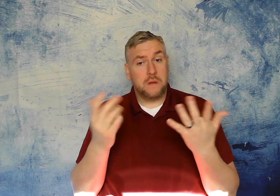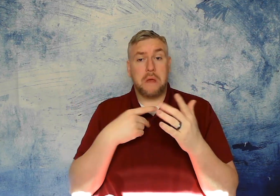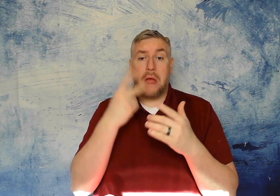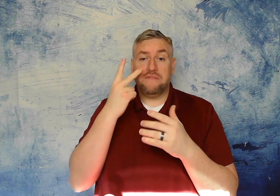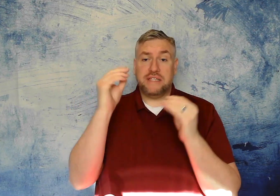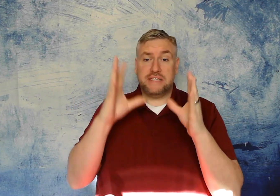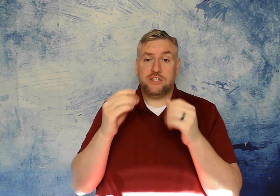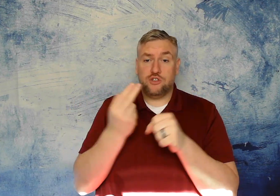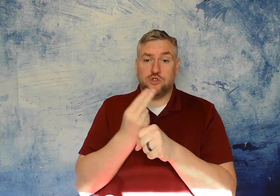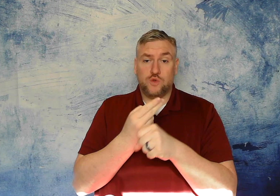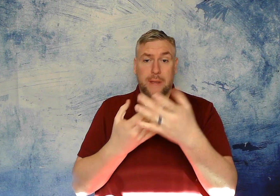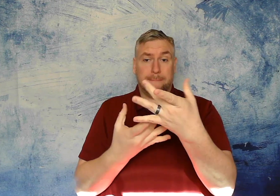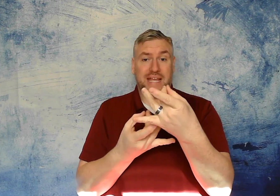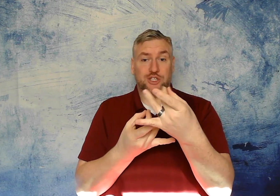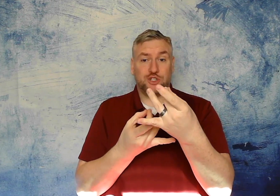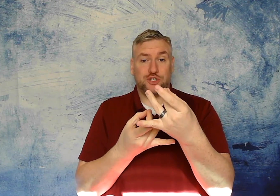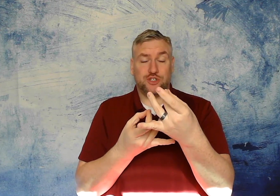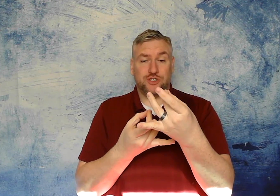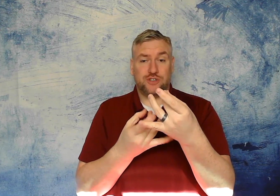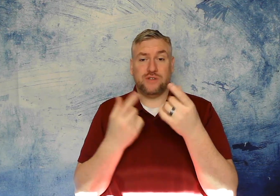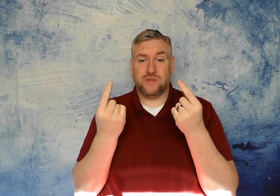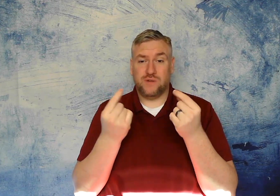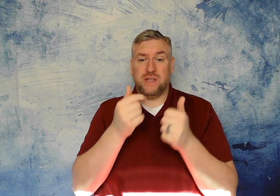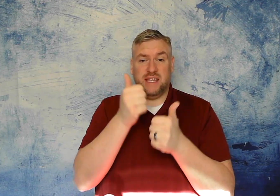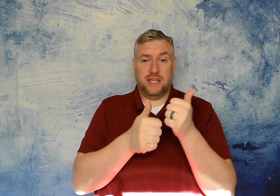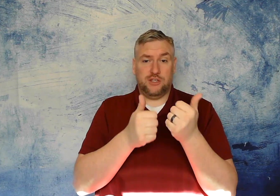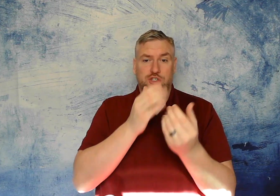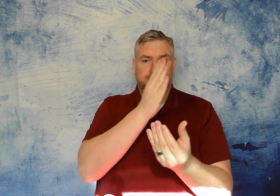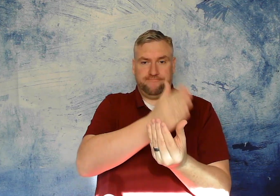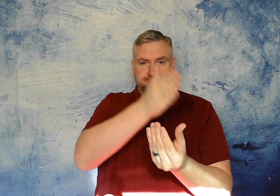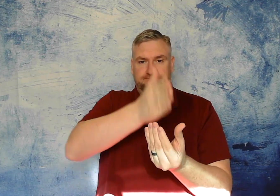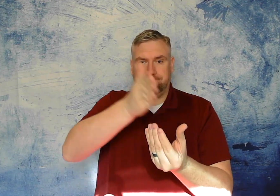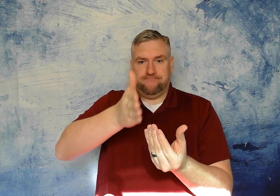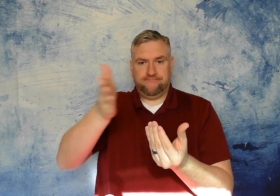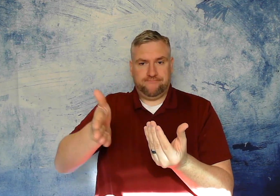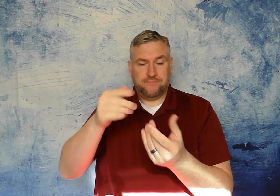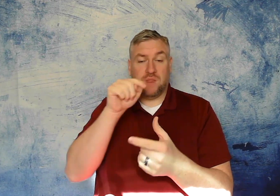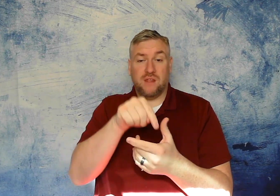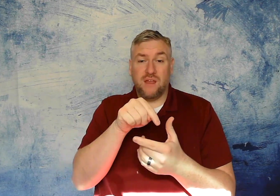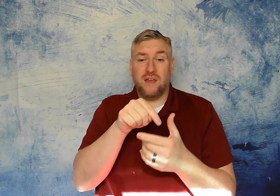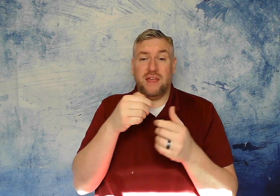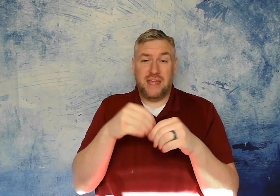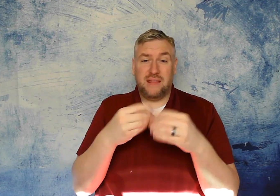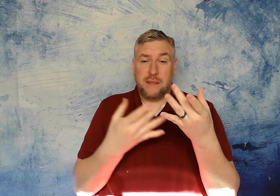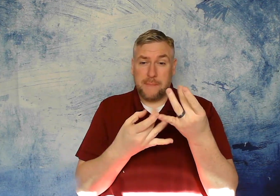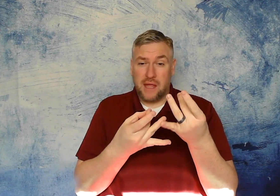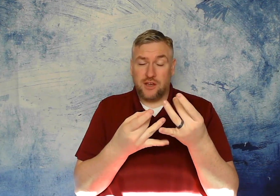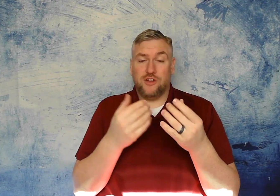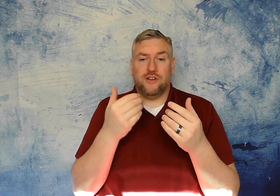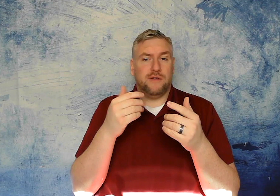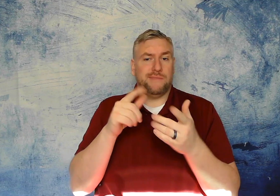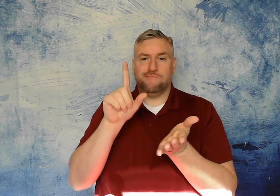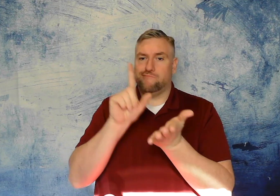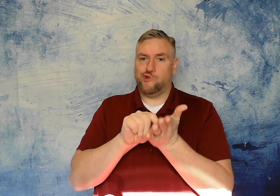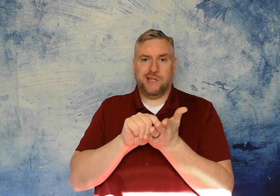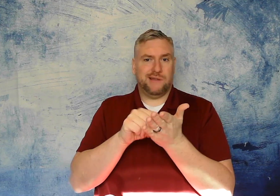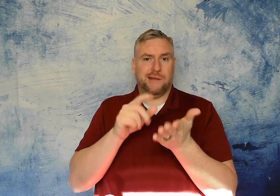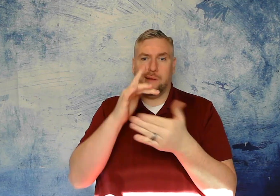report. I've also seen teachers use a 3-ring binder, and each section in that 3-ring binder is for